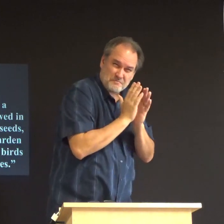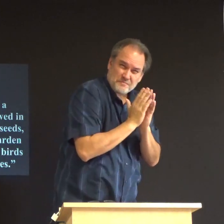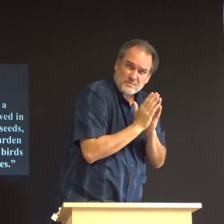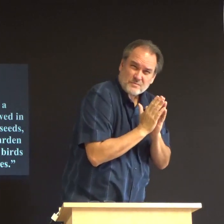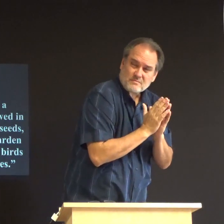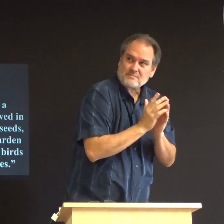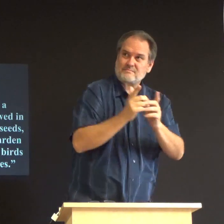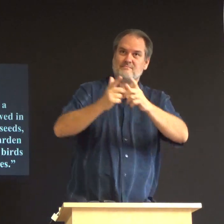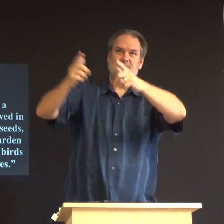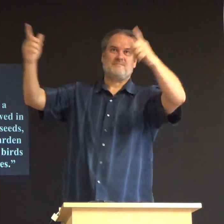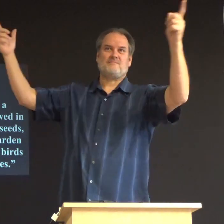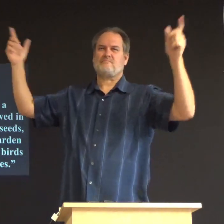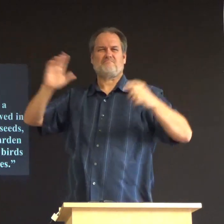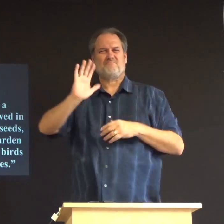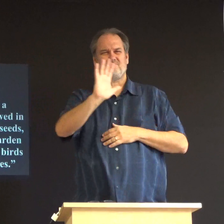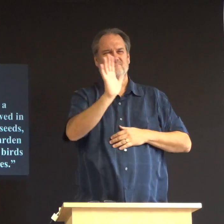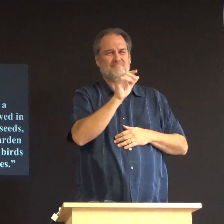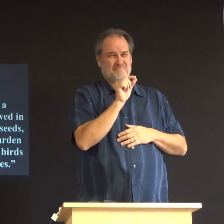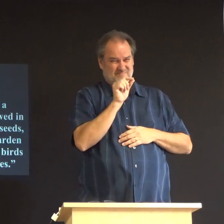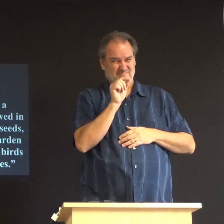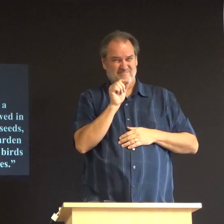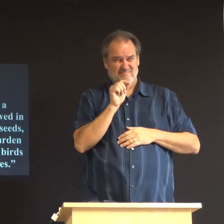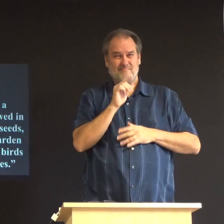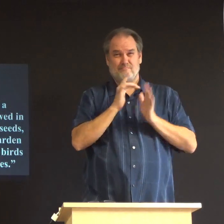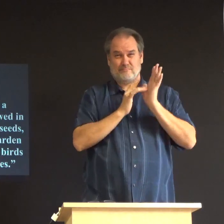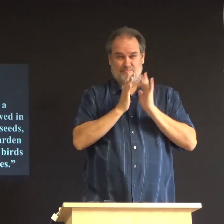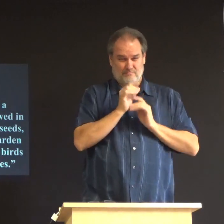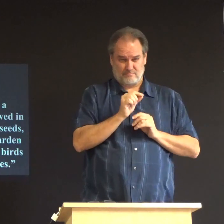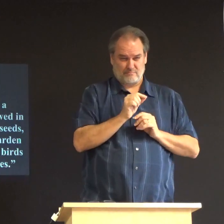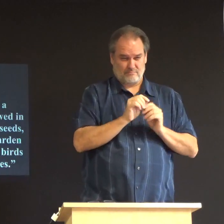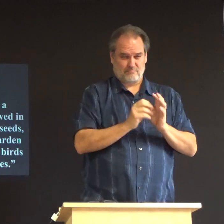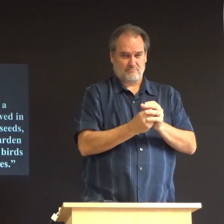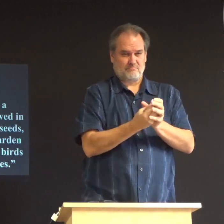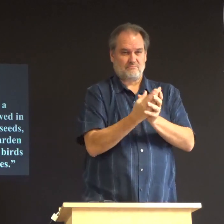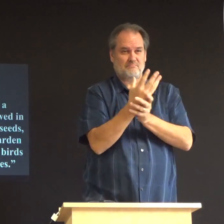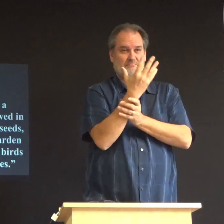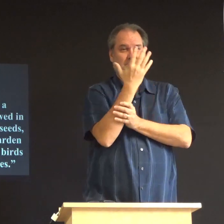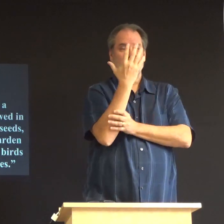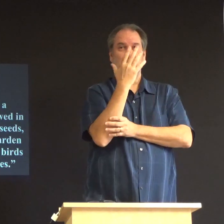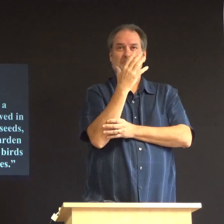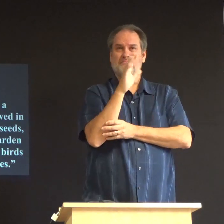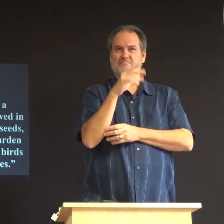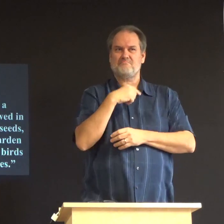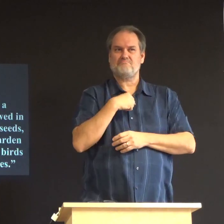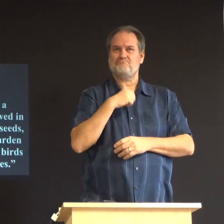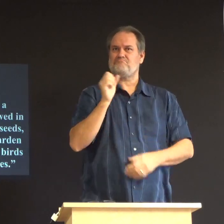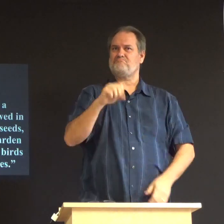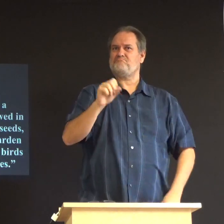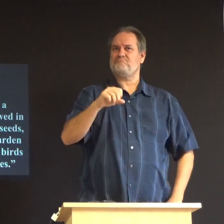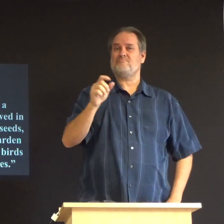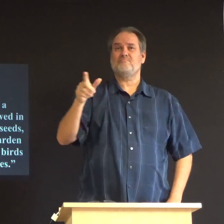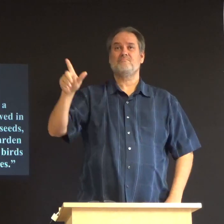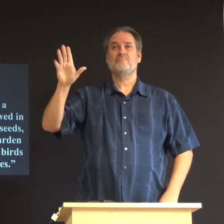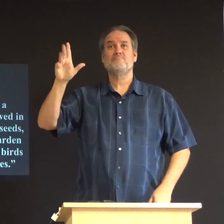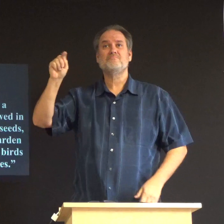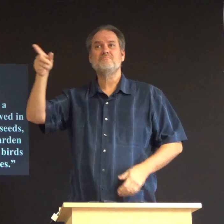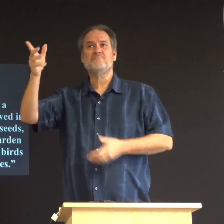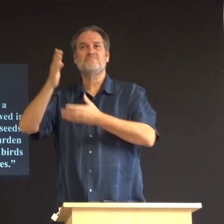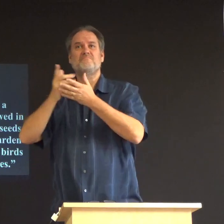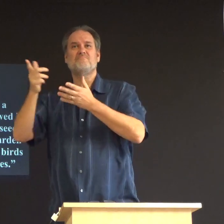It felt very small at that time compared to all the many cults that were around. But the church, one of